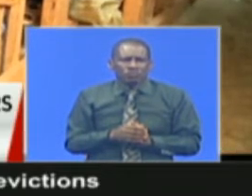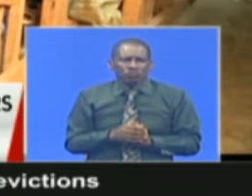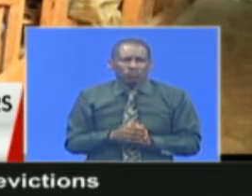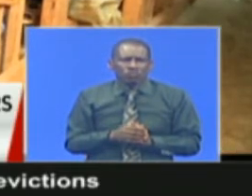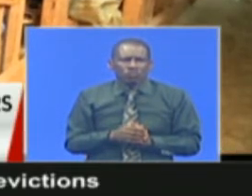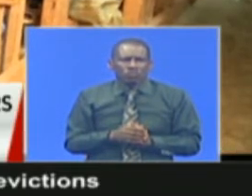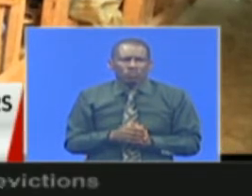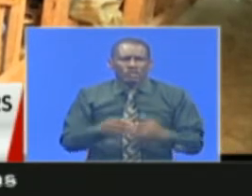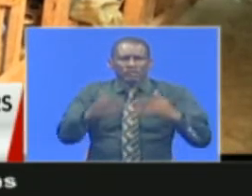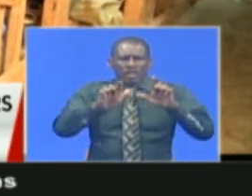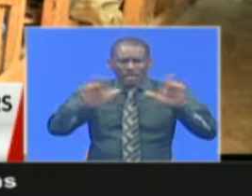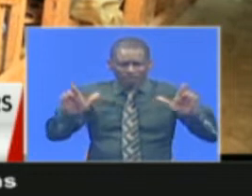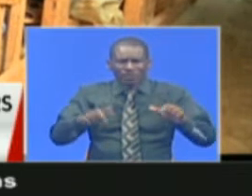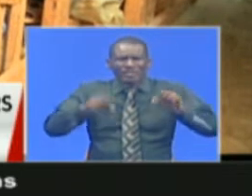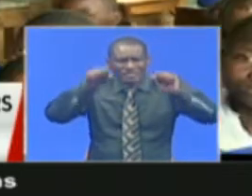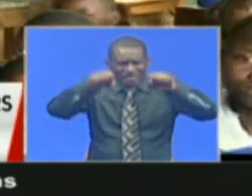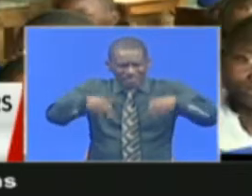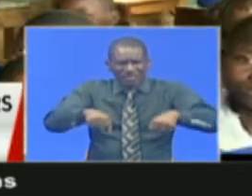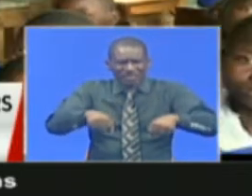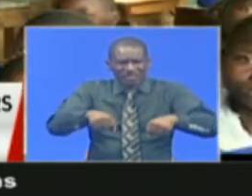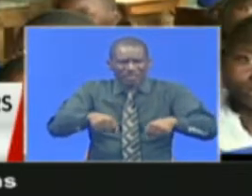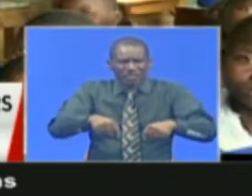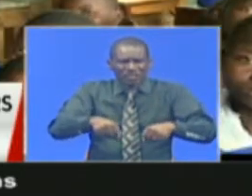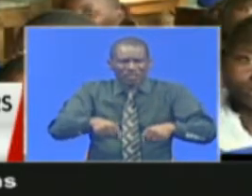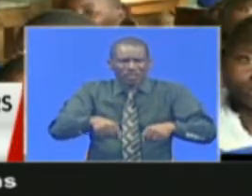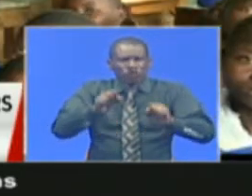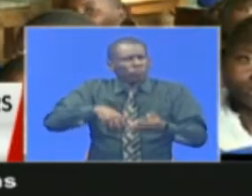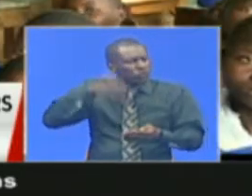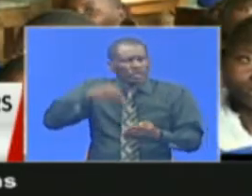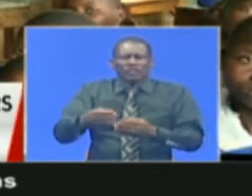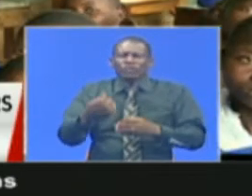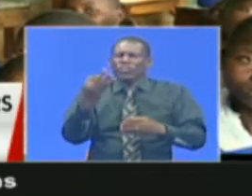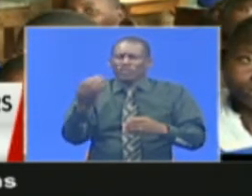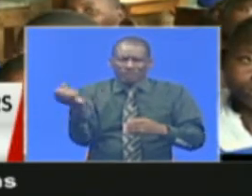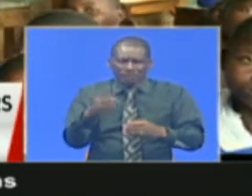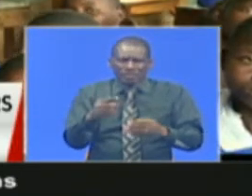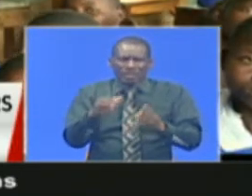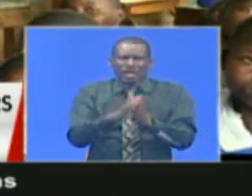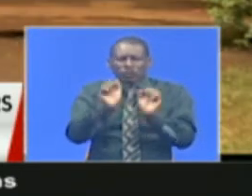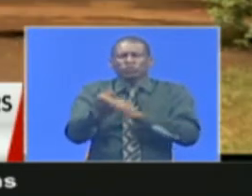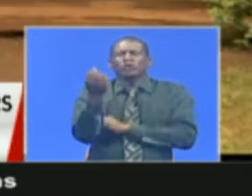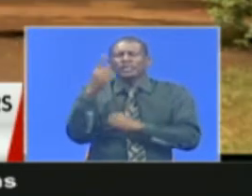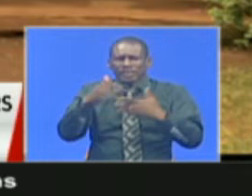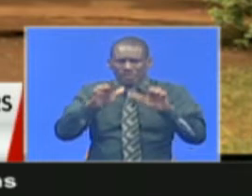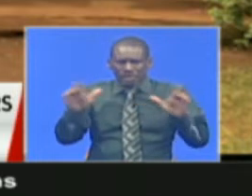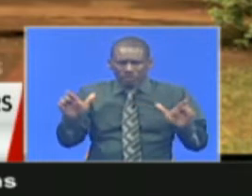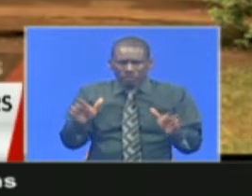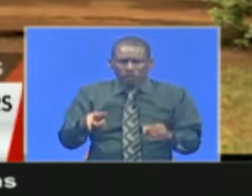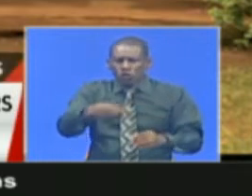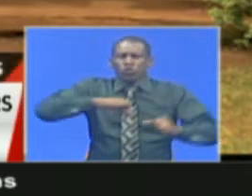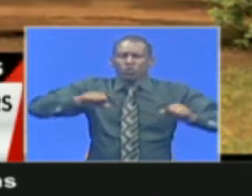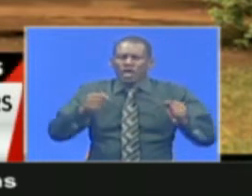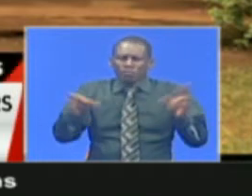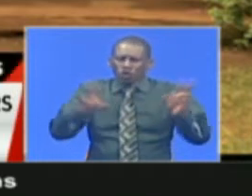Sign language, yes. You can learn for 3 months, yes. And you can clearly understand sign language. We are happy it's